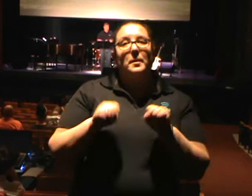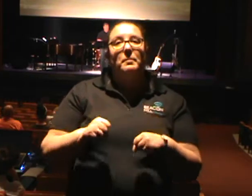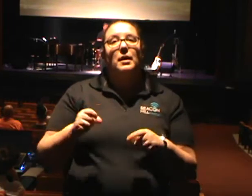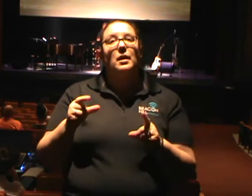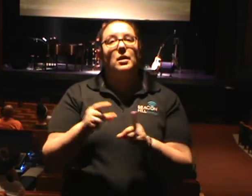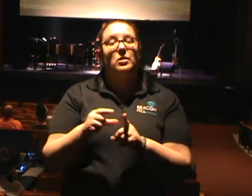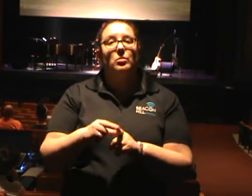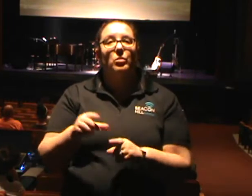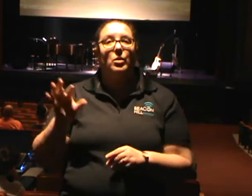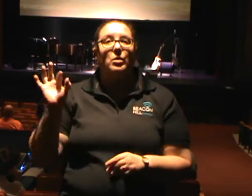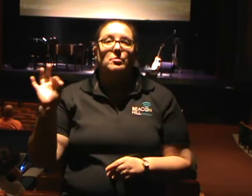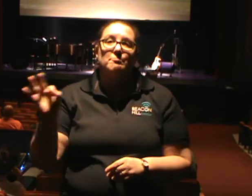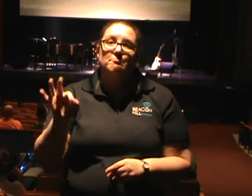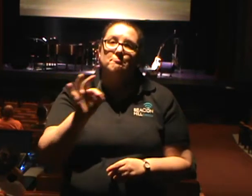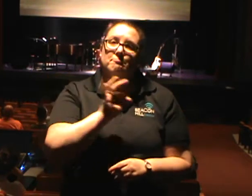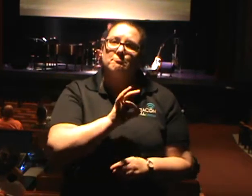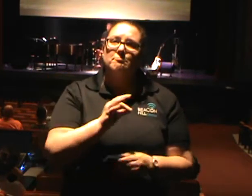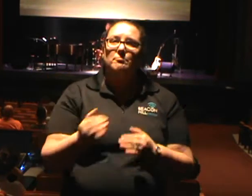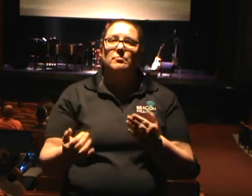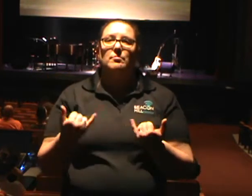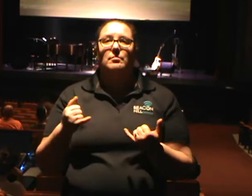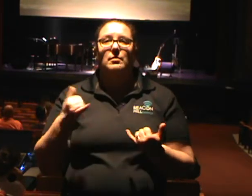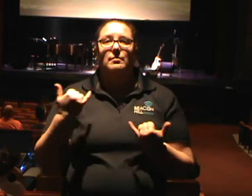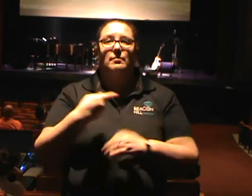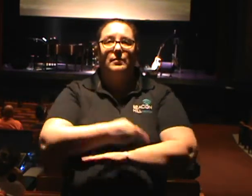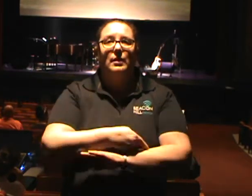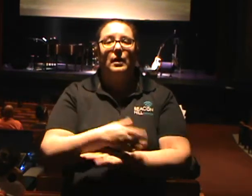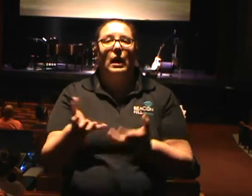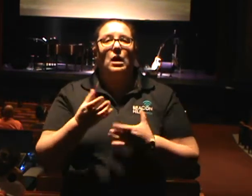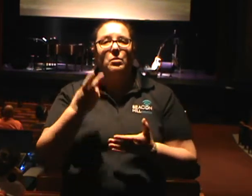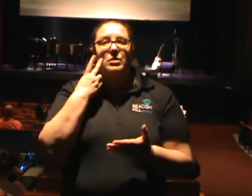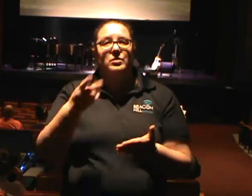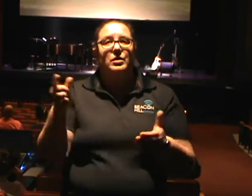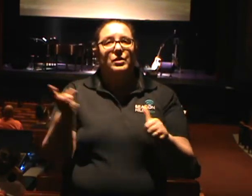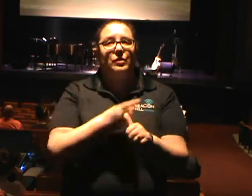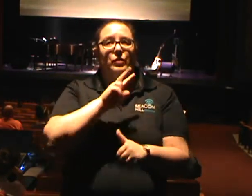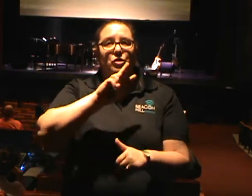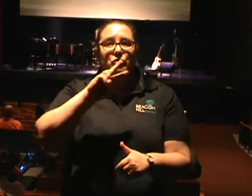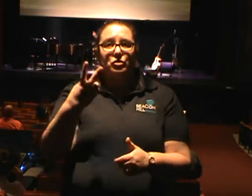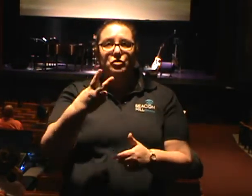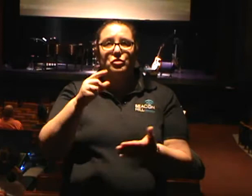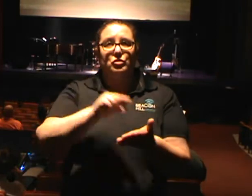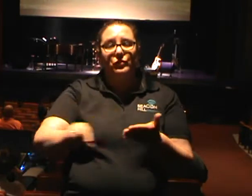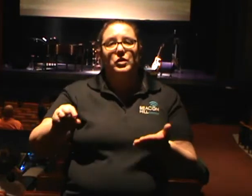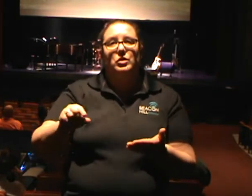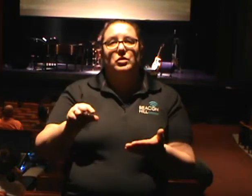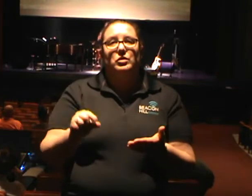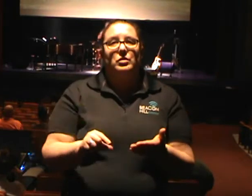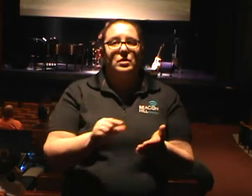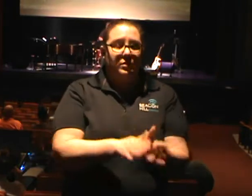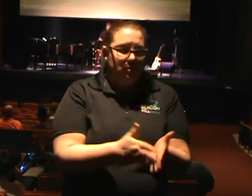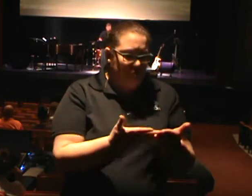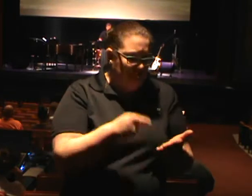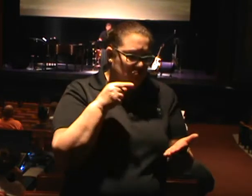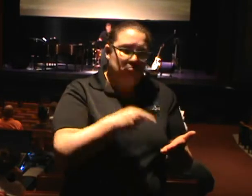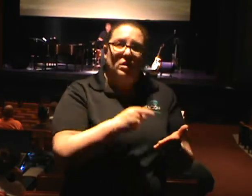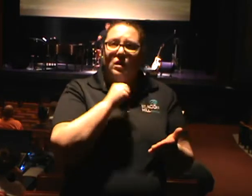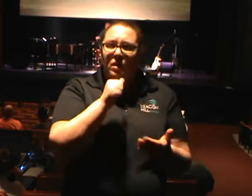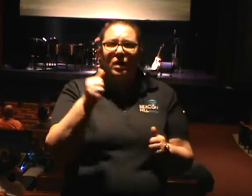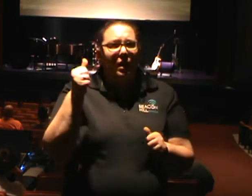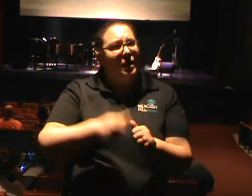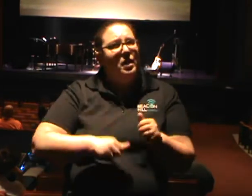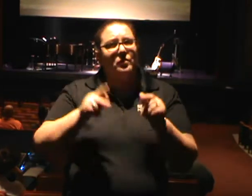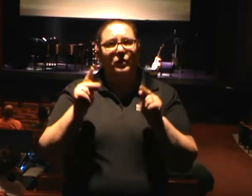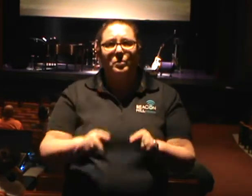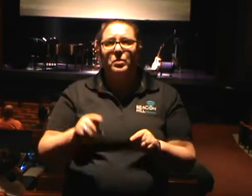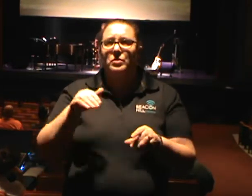morning. I want you to see in the first two verses of this scripture is that not everyone in the church